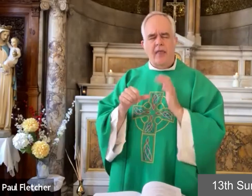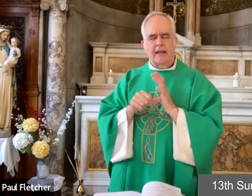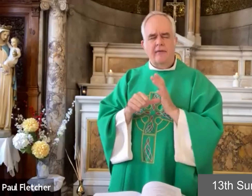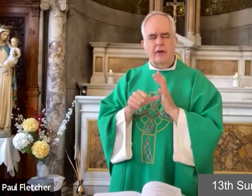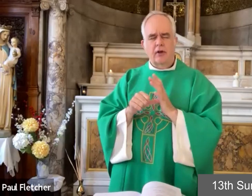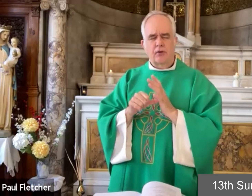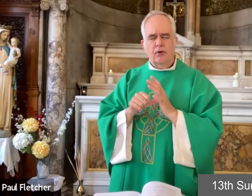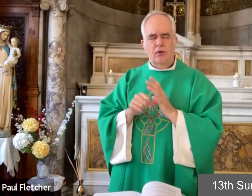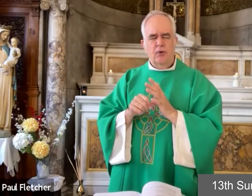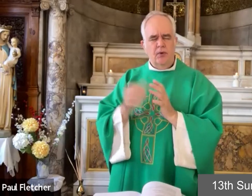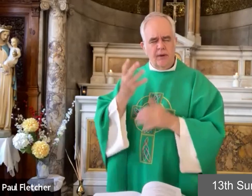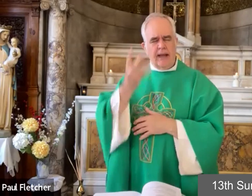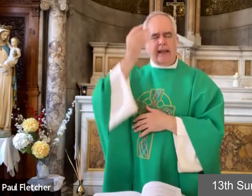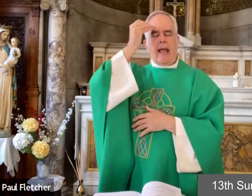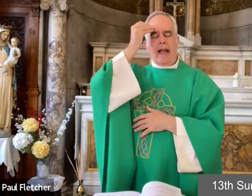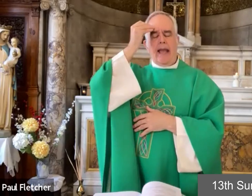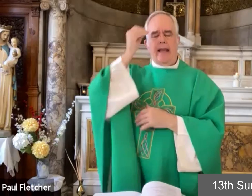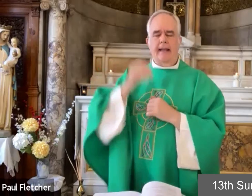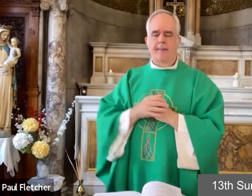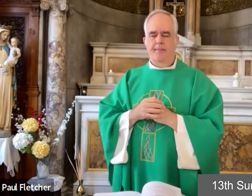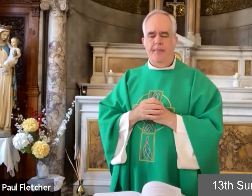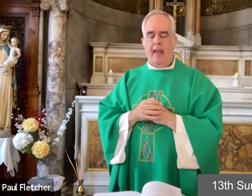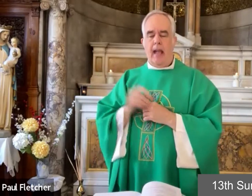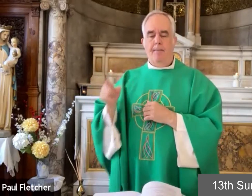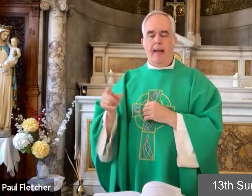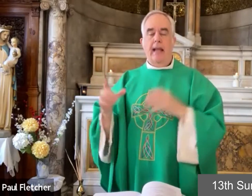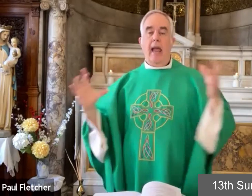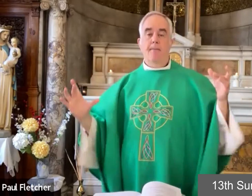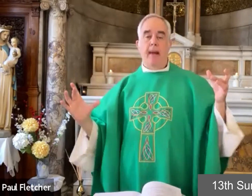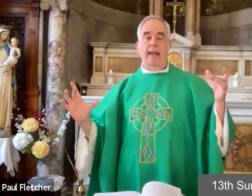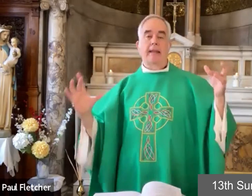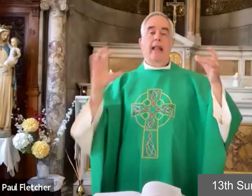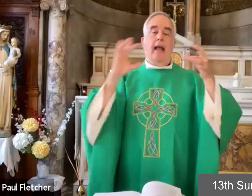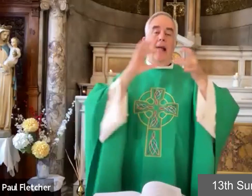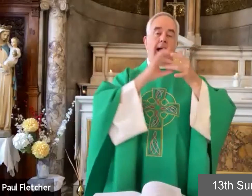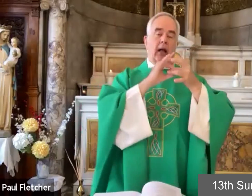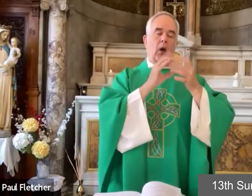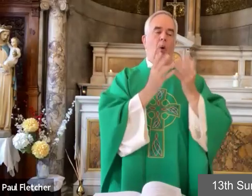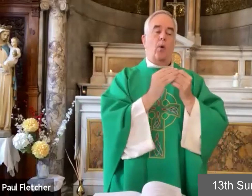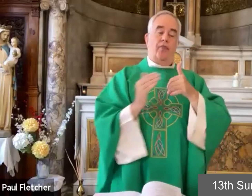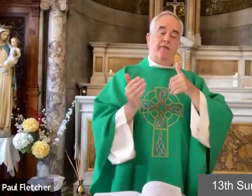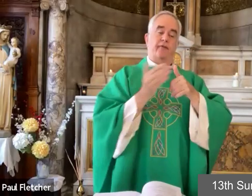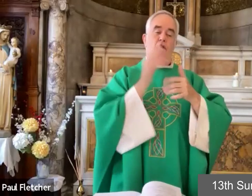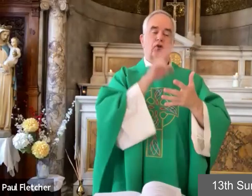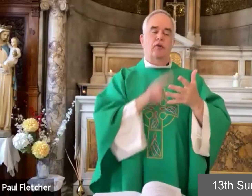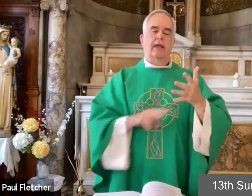That's difficult to take in, but it makes the link with the first